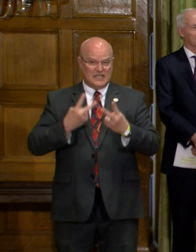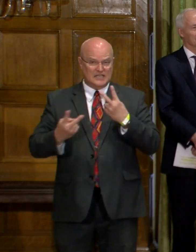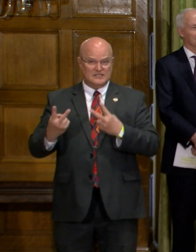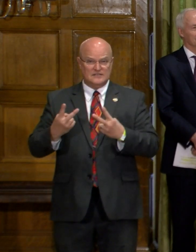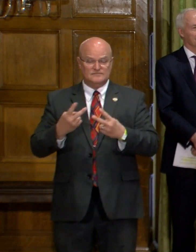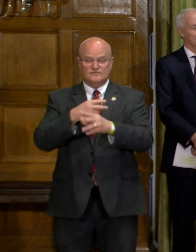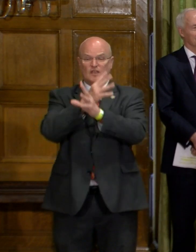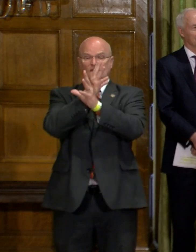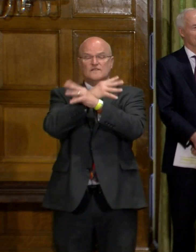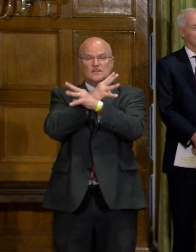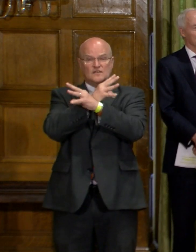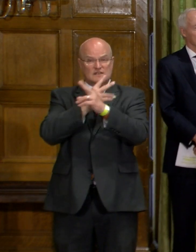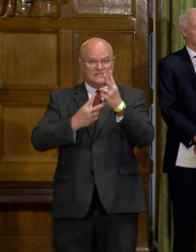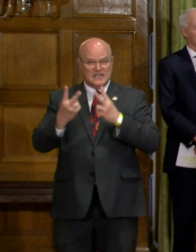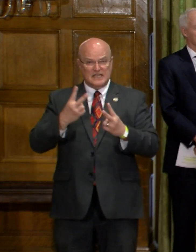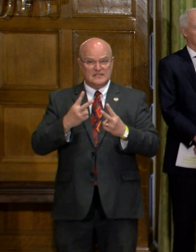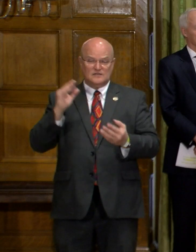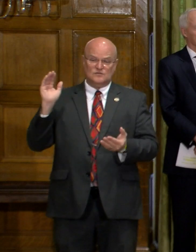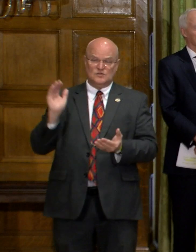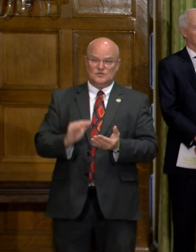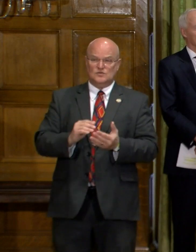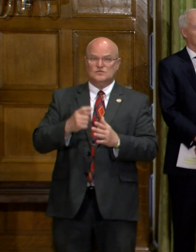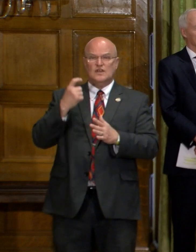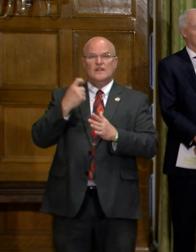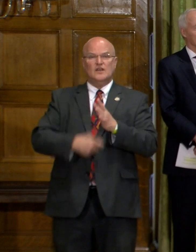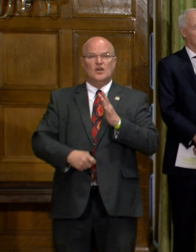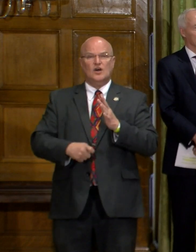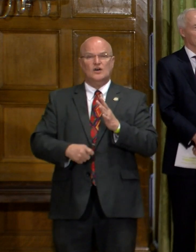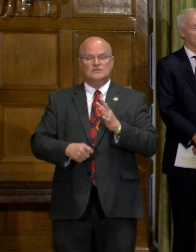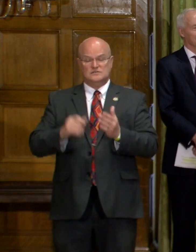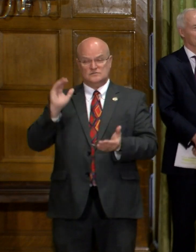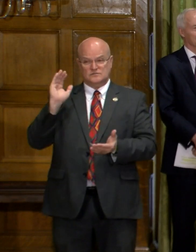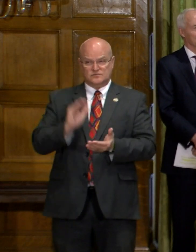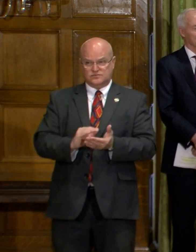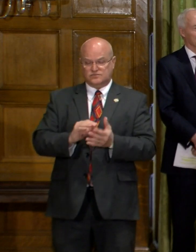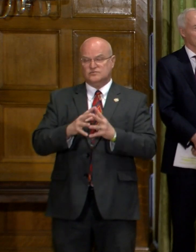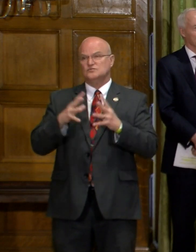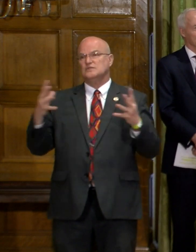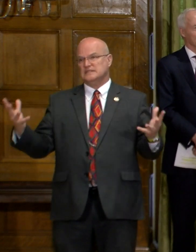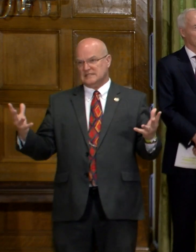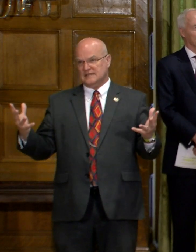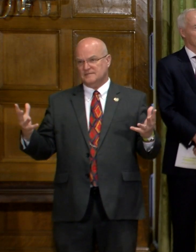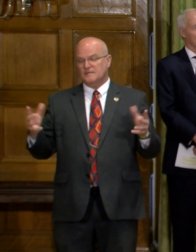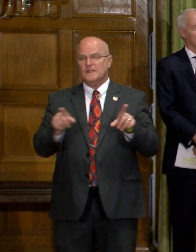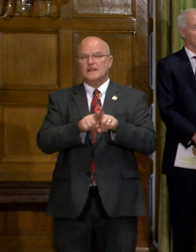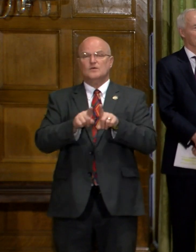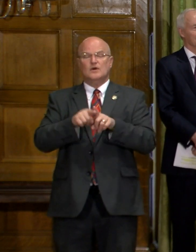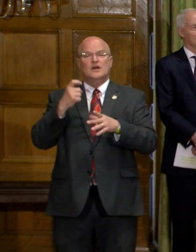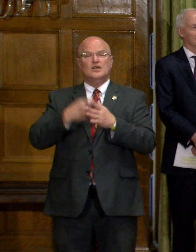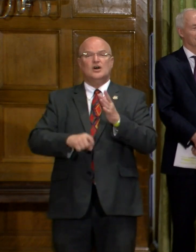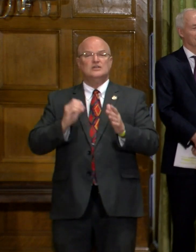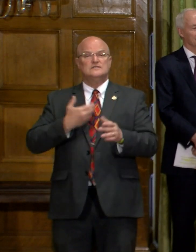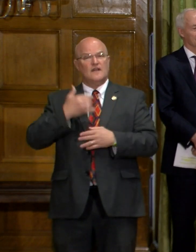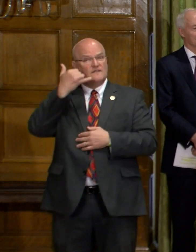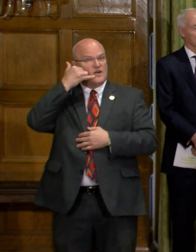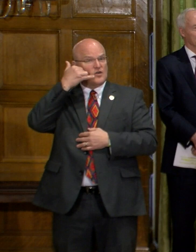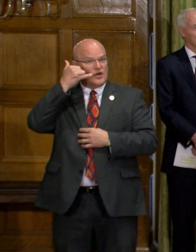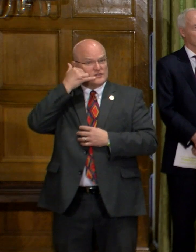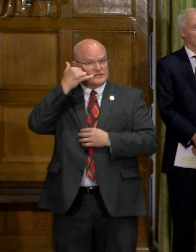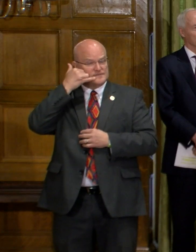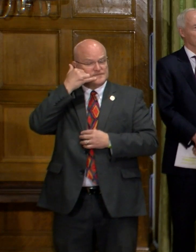Our video visitation now has been reduced. The cost of it has been reduced drastically, as well as the cost of our phone